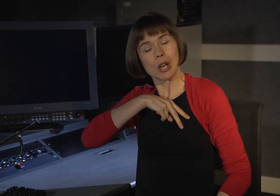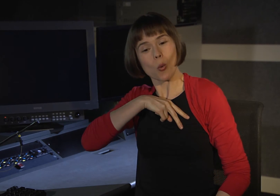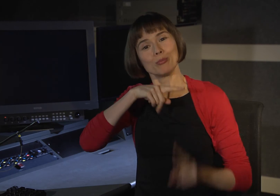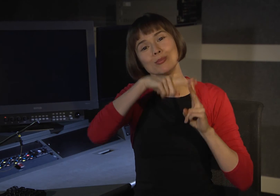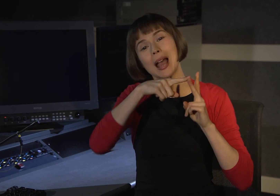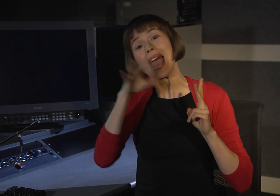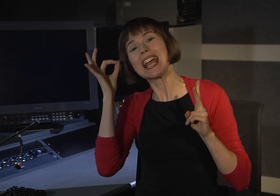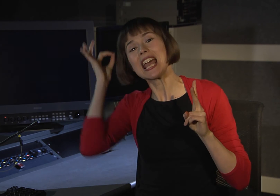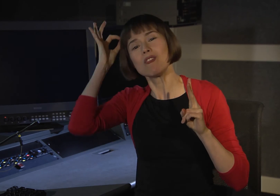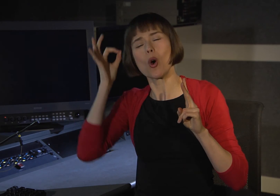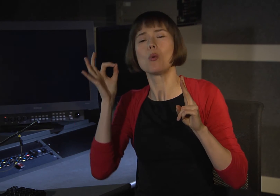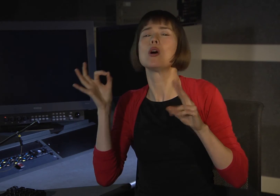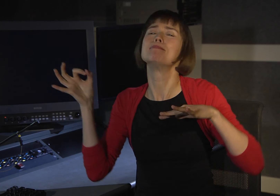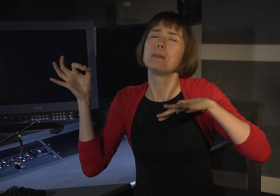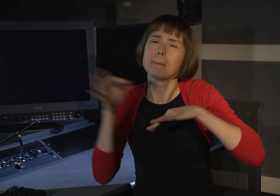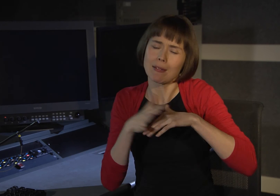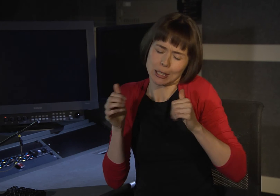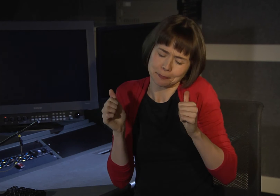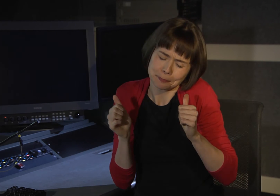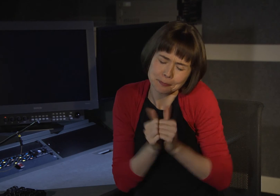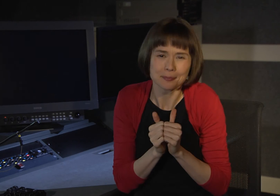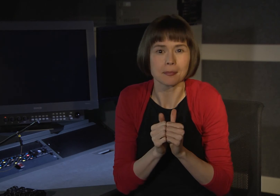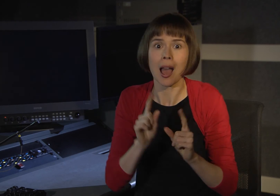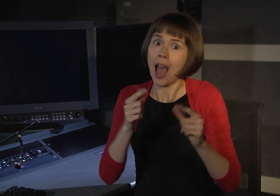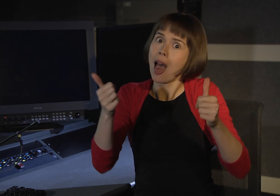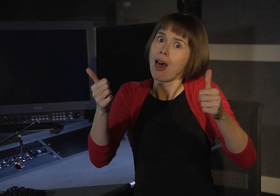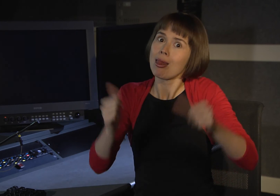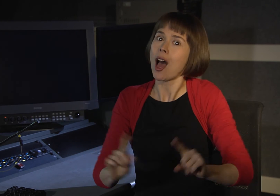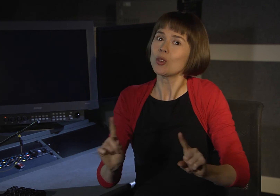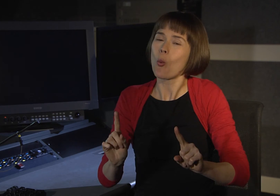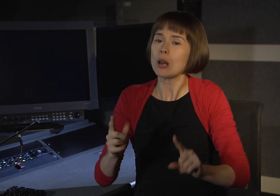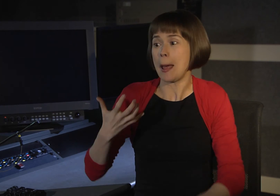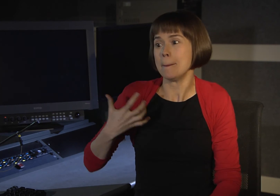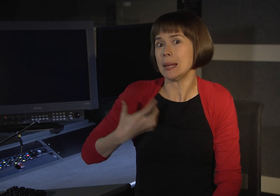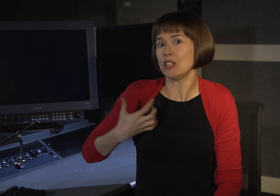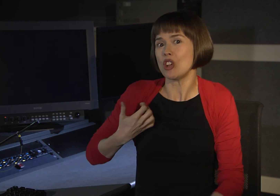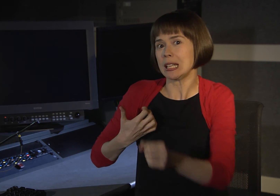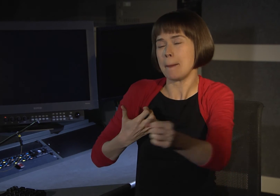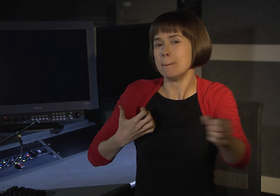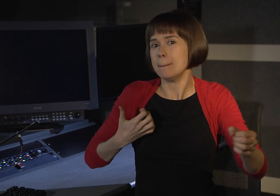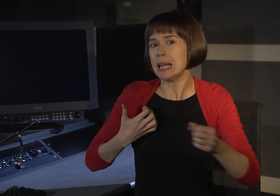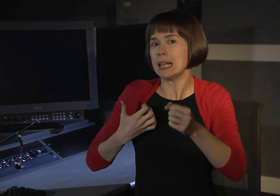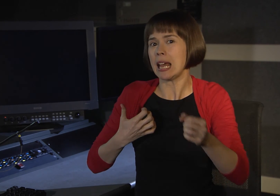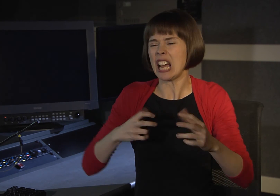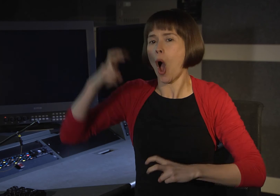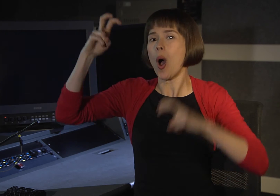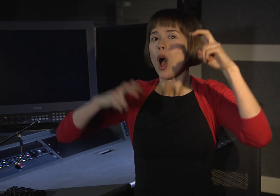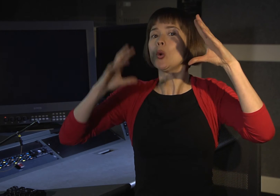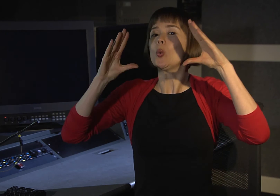Claudio and Hero are reunited and they marry. And at long last, Beatrice and Benedick, their